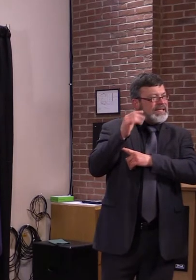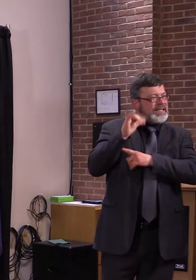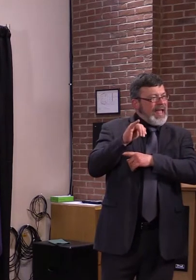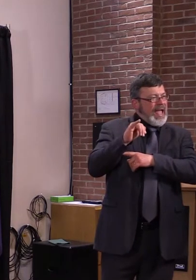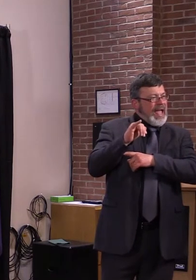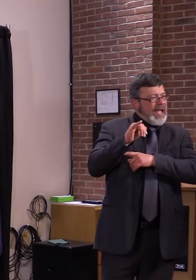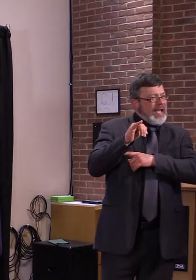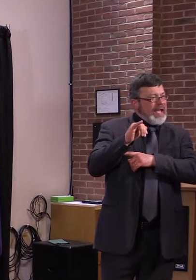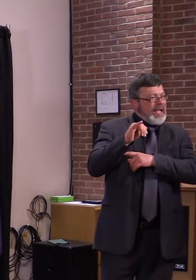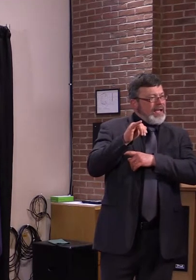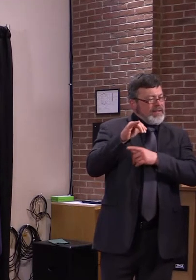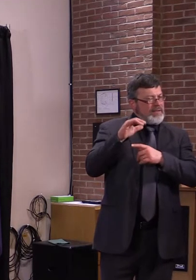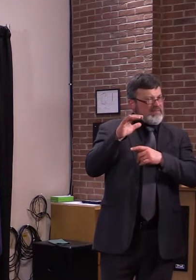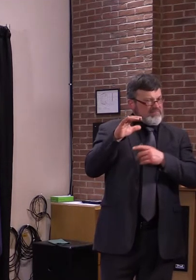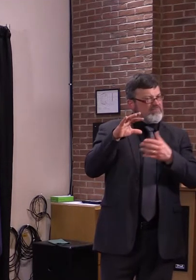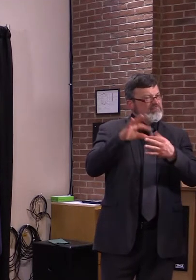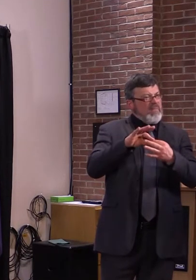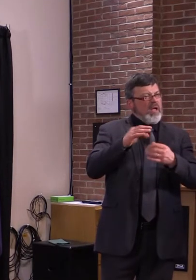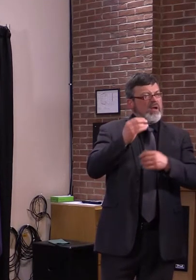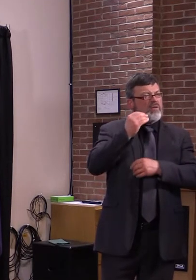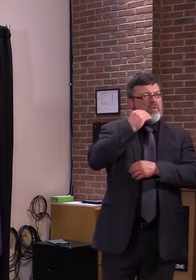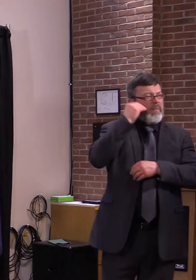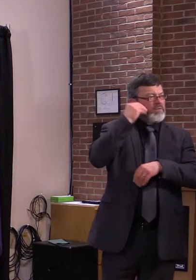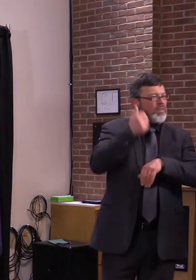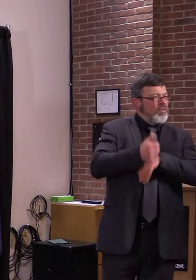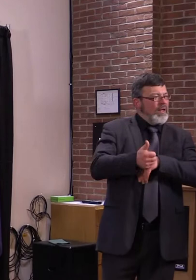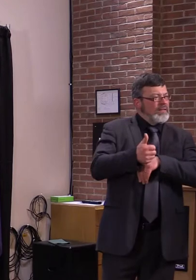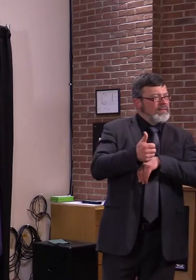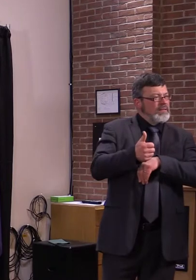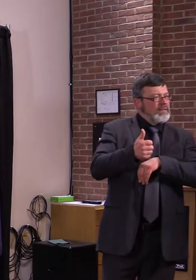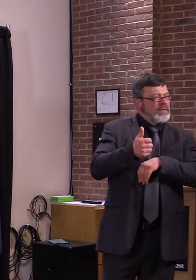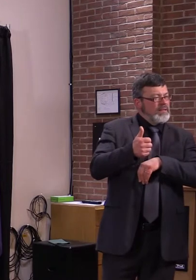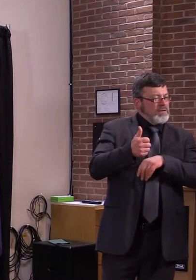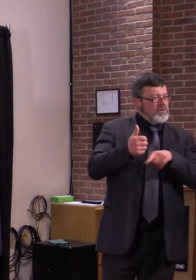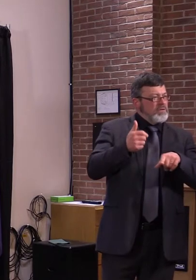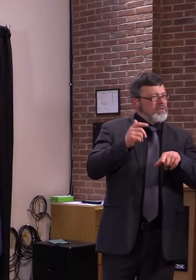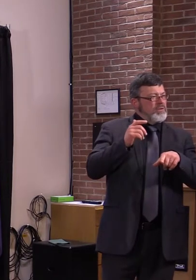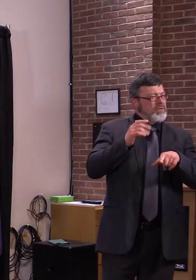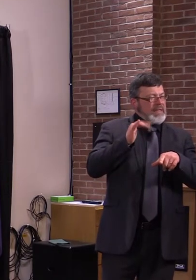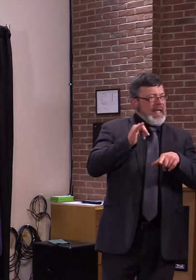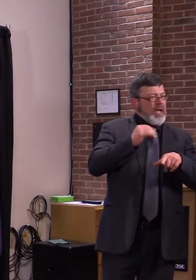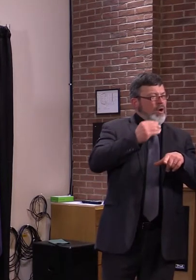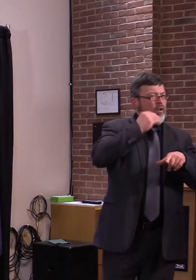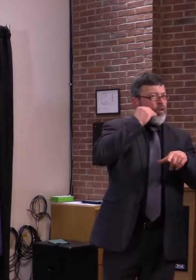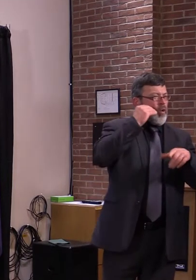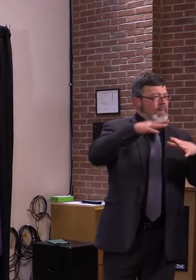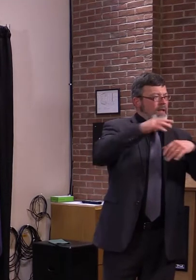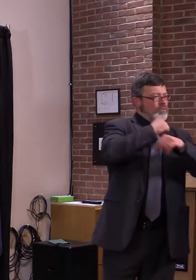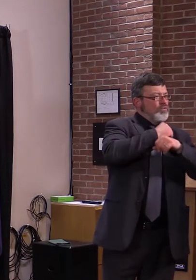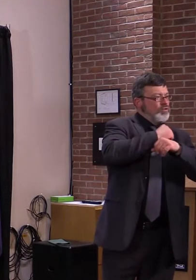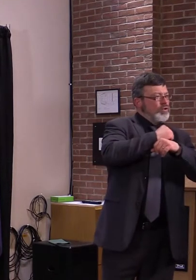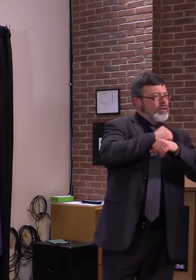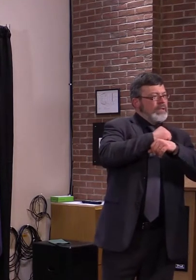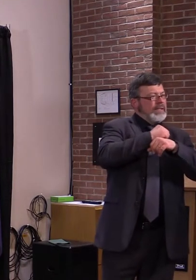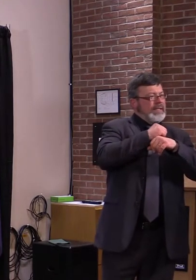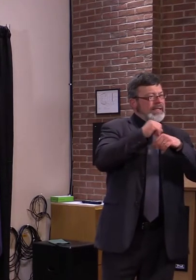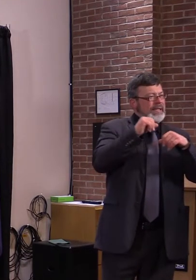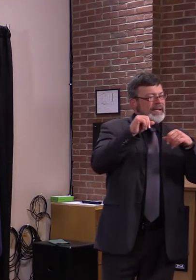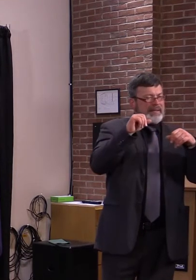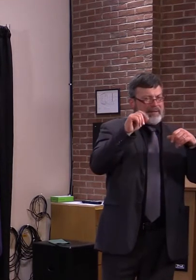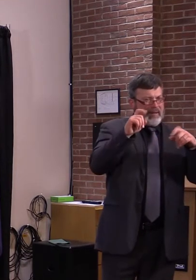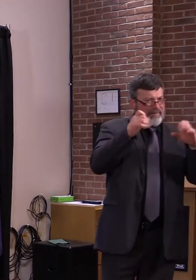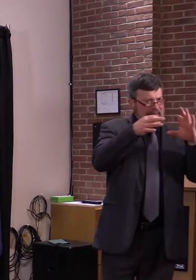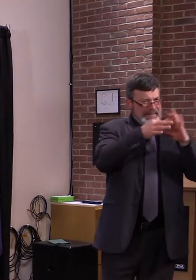Homeland Security will be working with its public and private partners, including state and local governments,